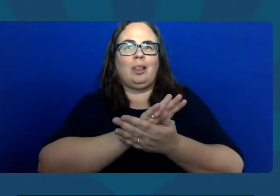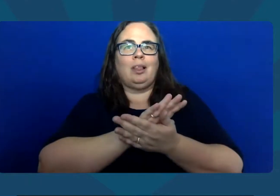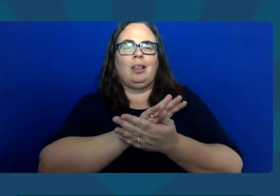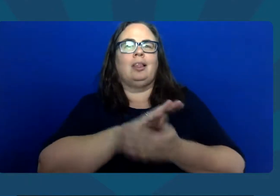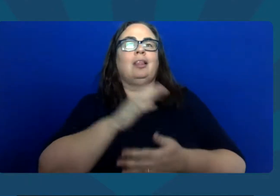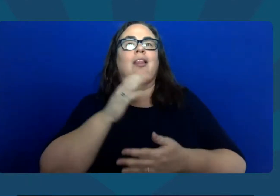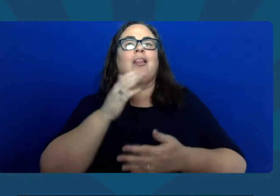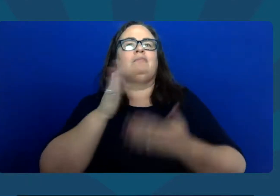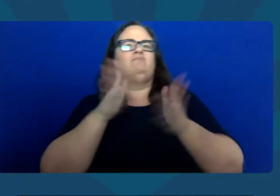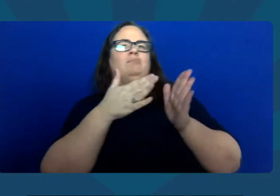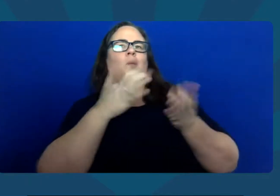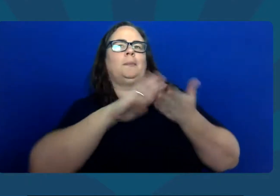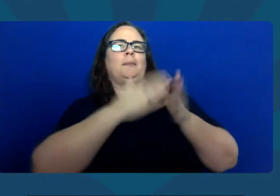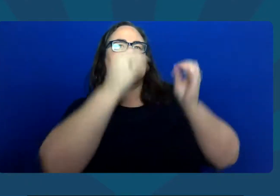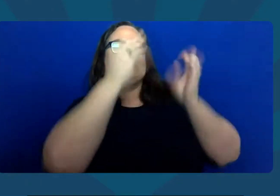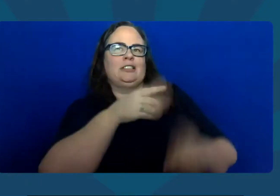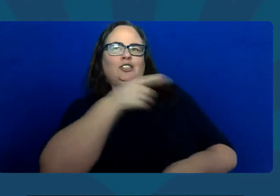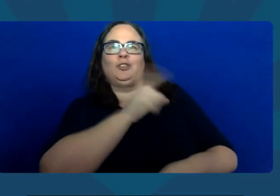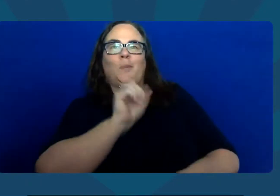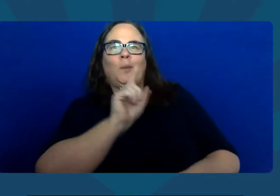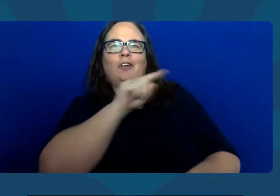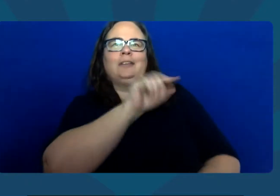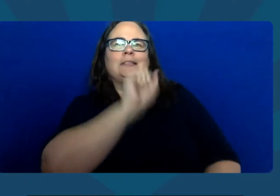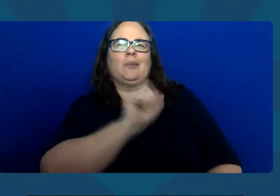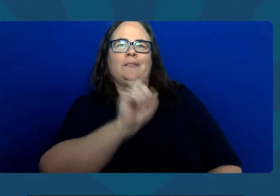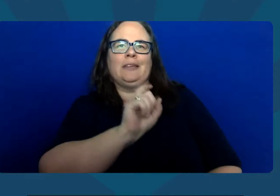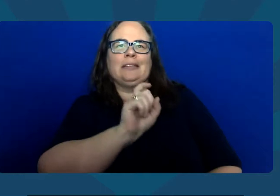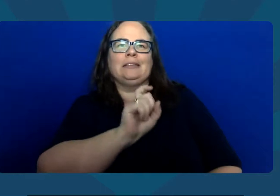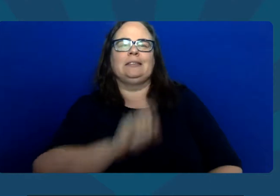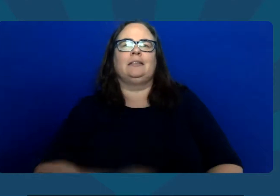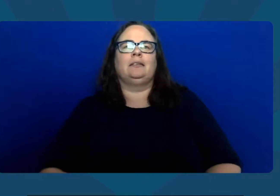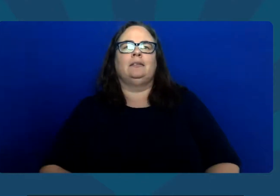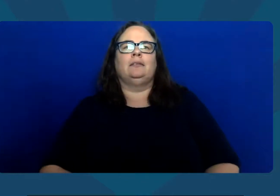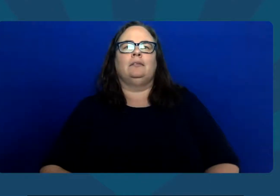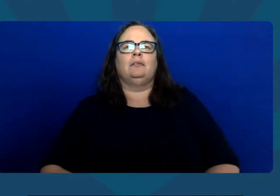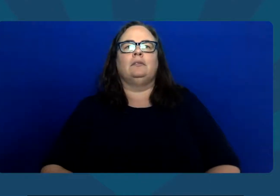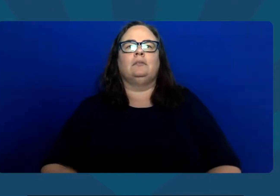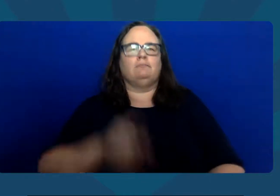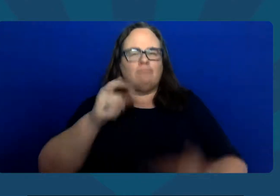scholarship to become a teacher in South Phoenix.